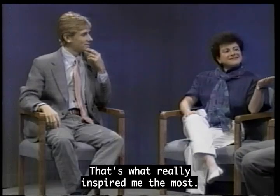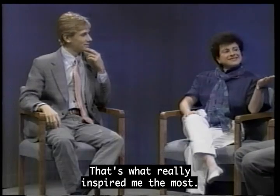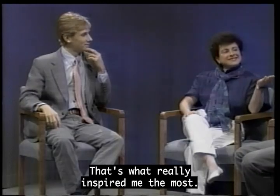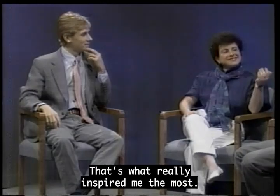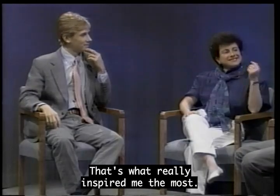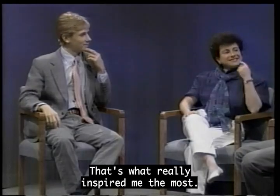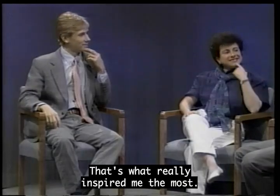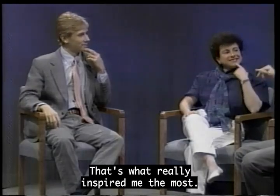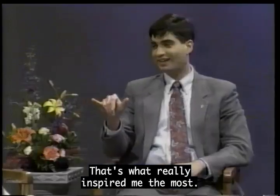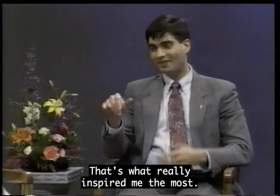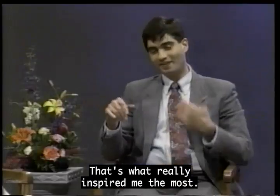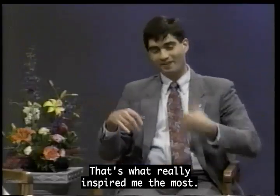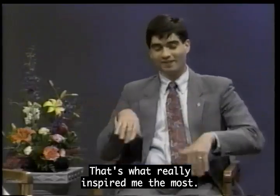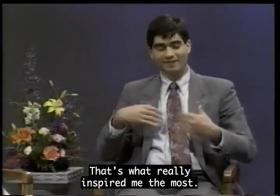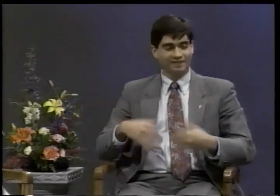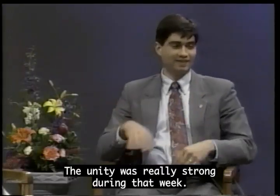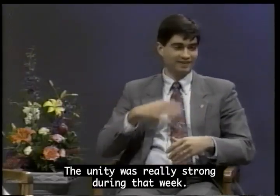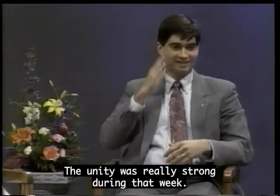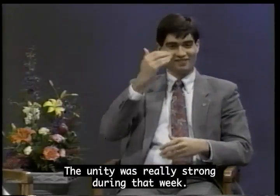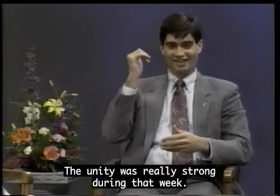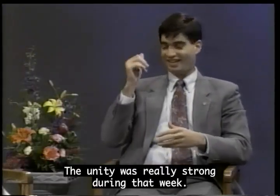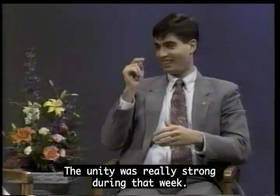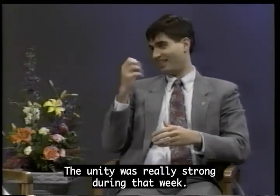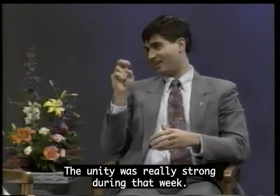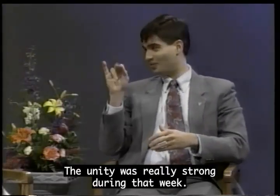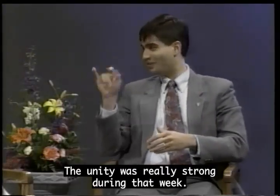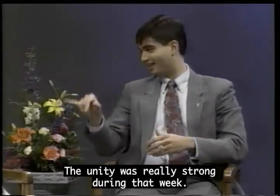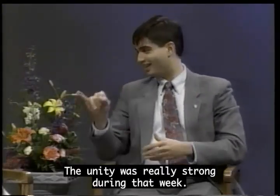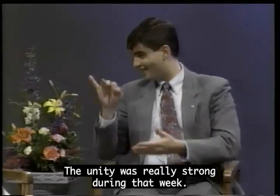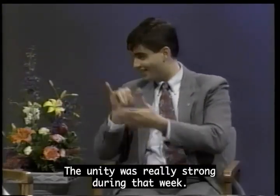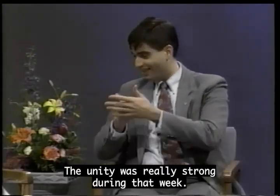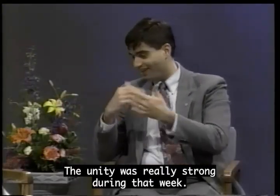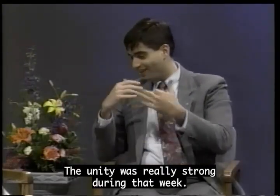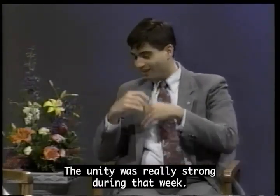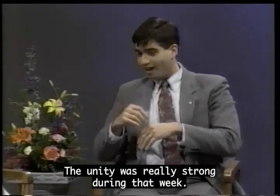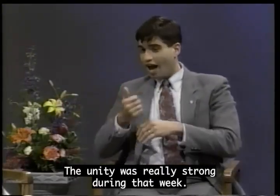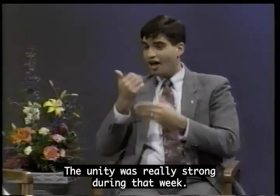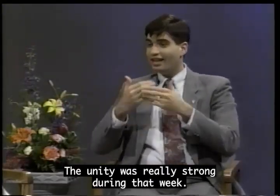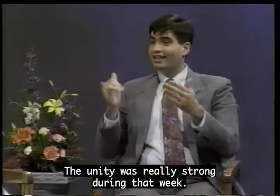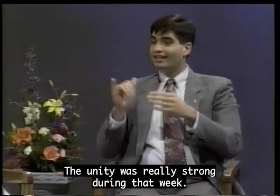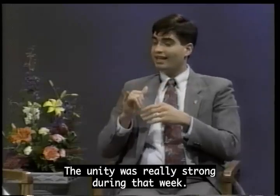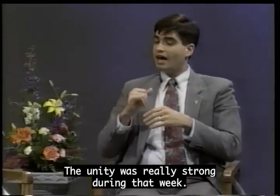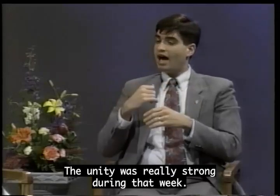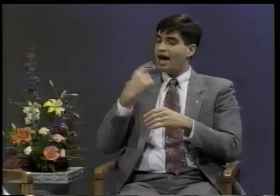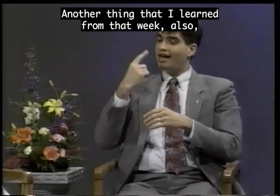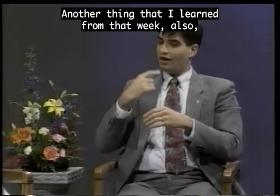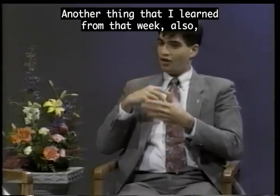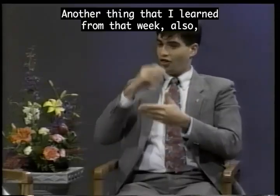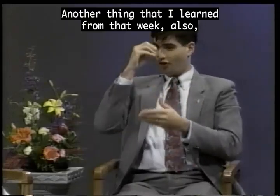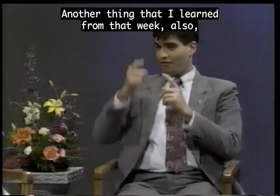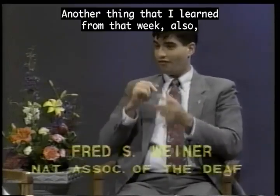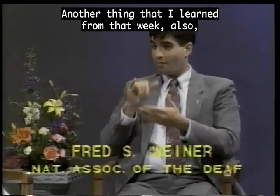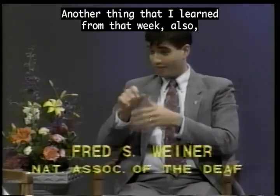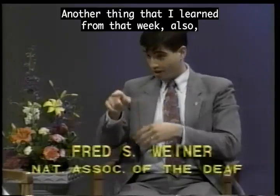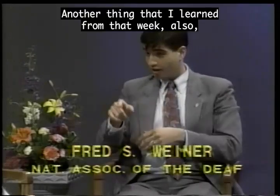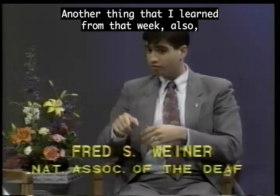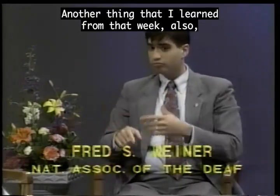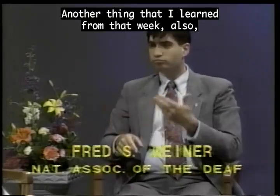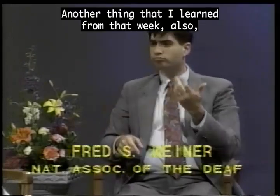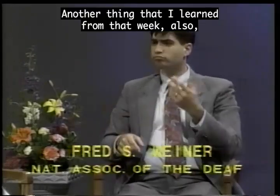me the most. The unity was really strong during that week. Another thing that I learned from that week